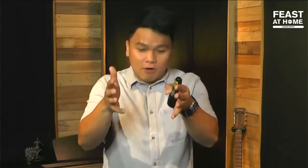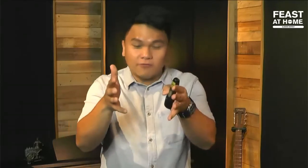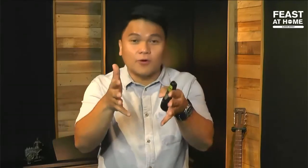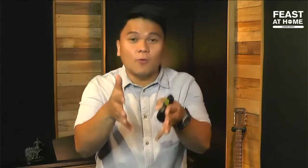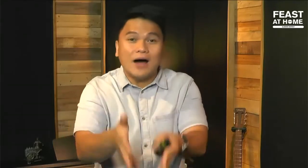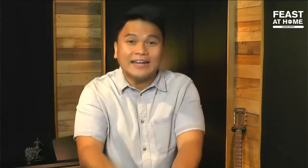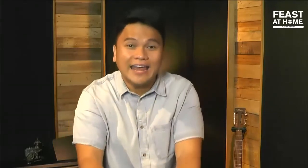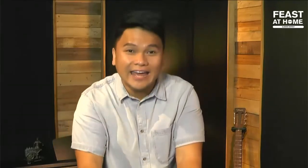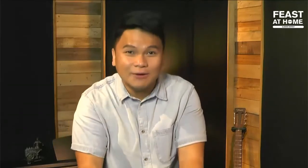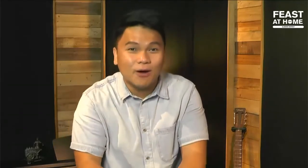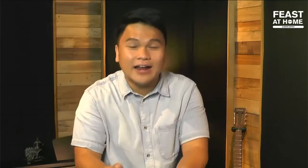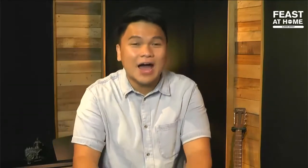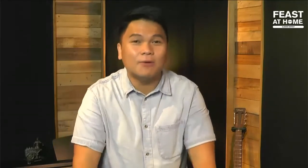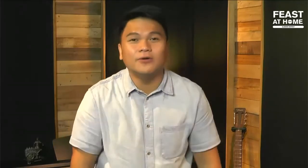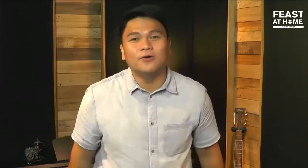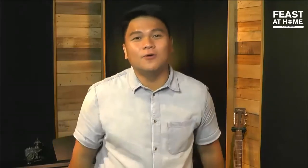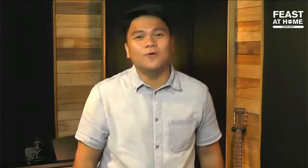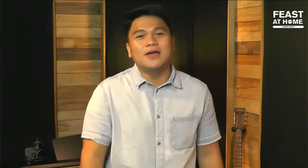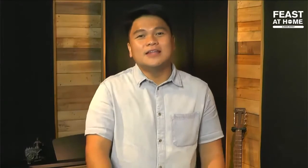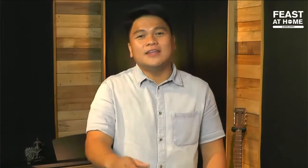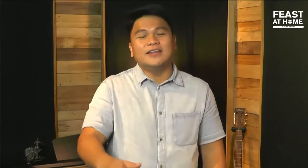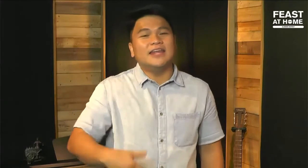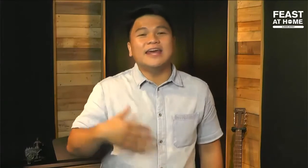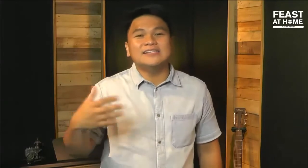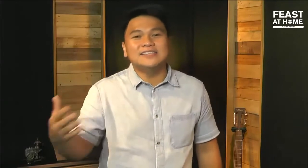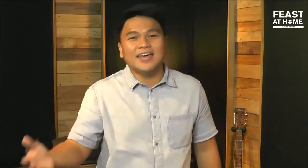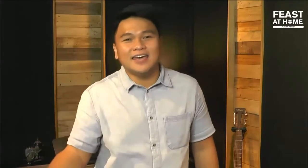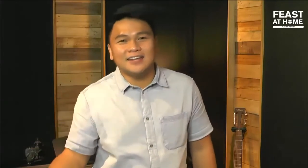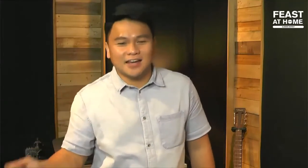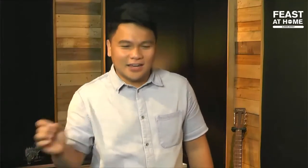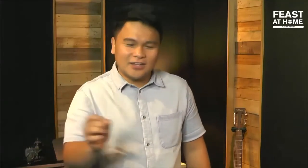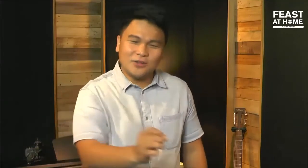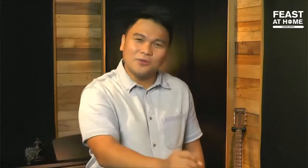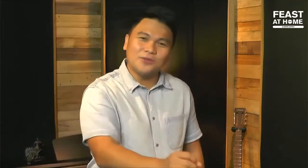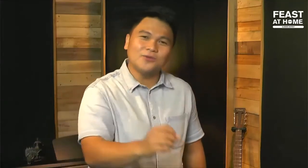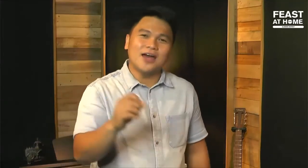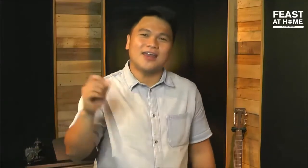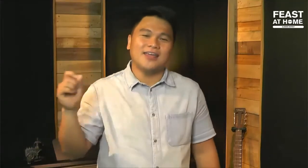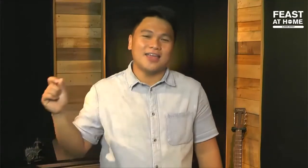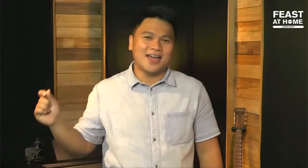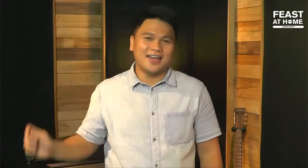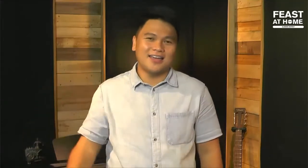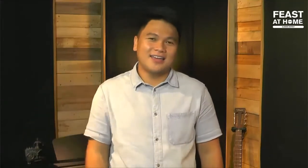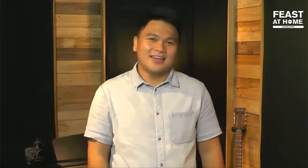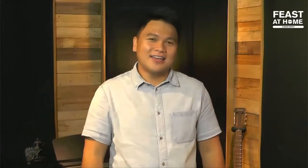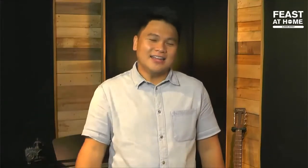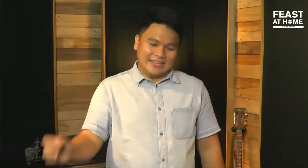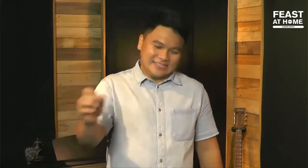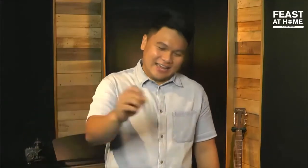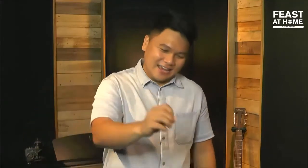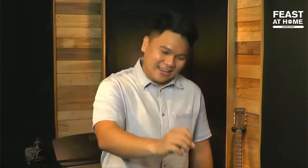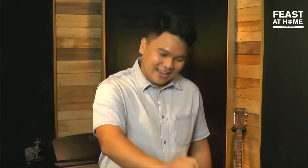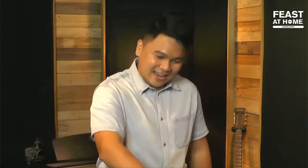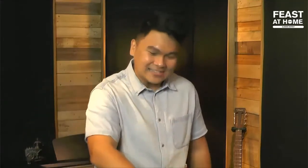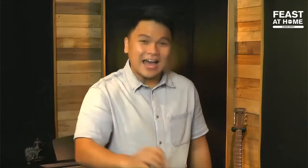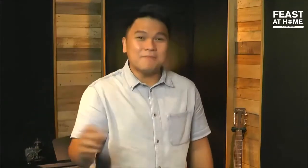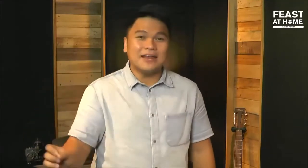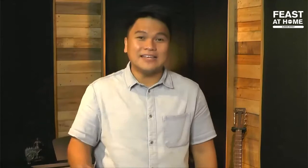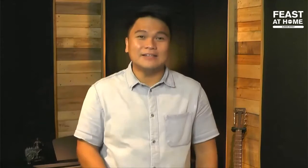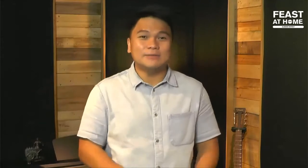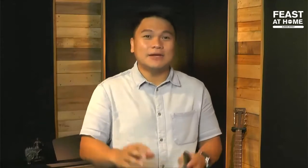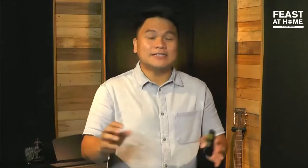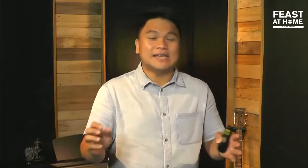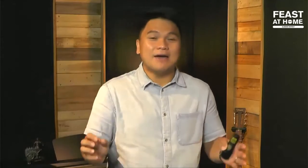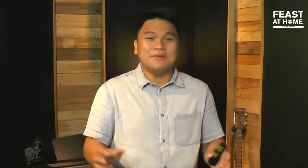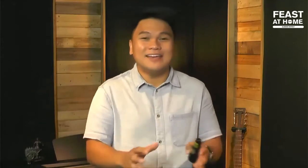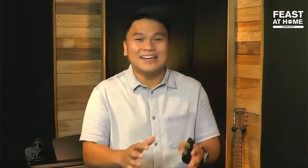went on for one day, one hour, no. The next day, nakihit-hit ulit yung nanay niya. The next day, kasama na